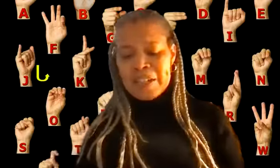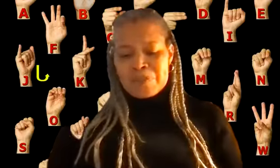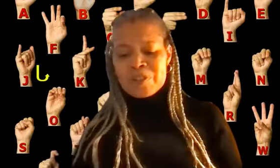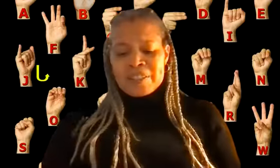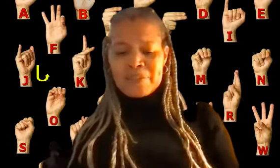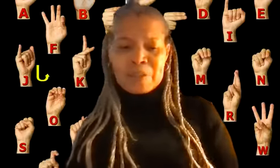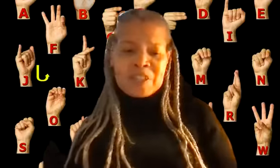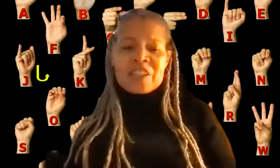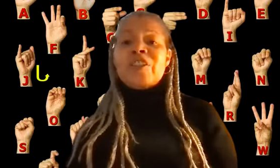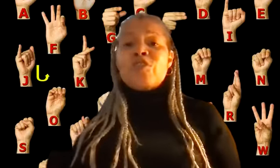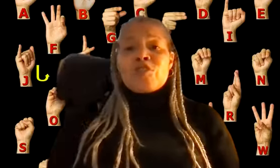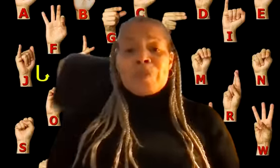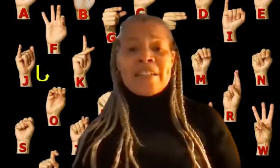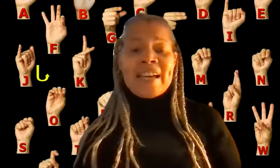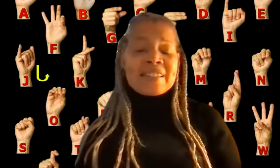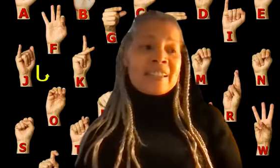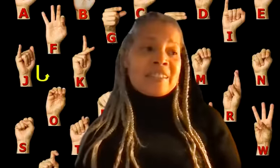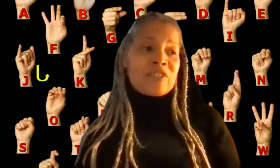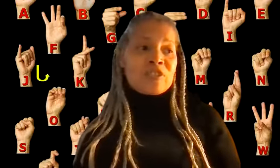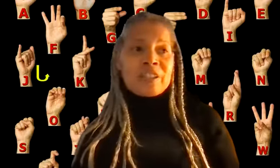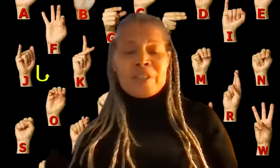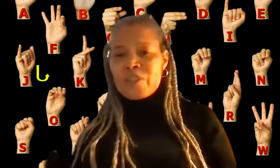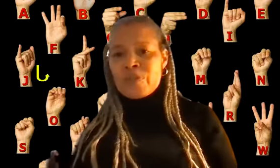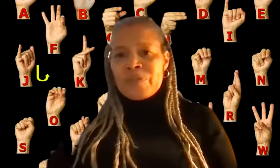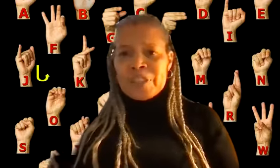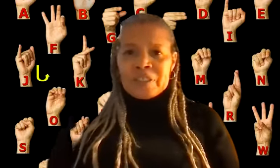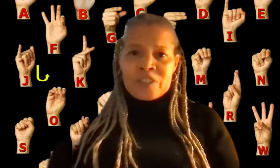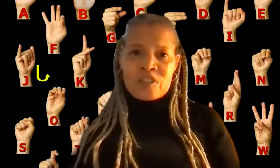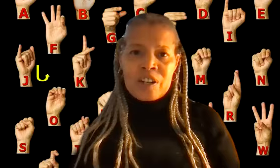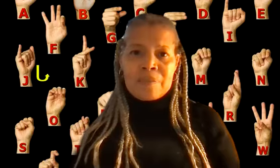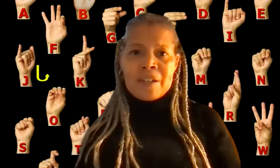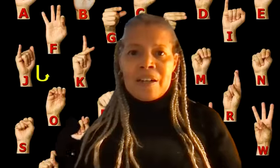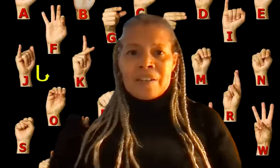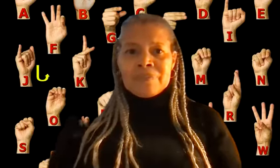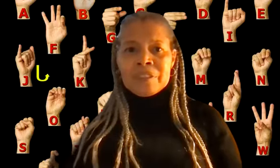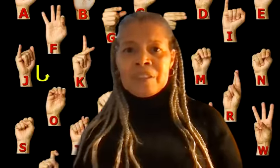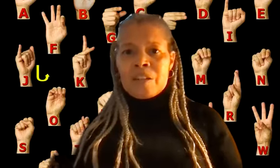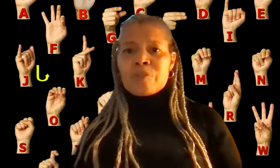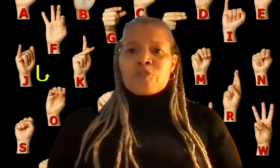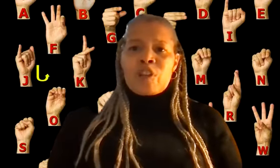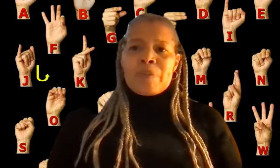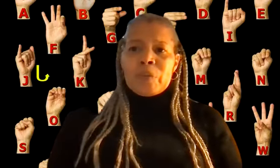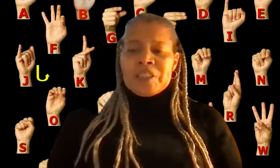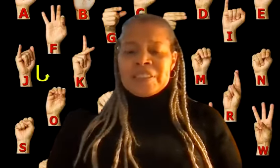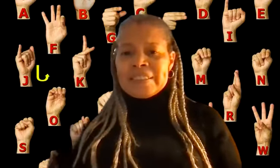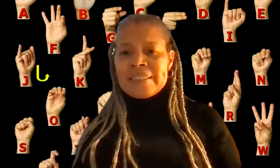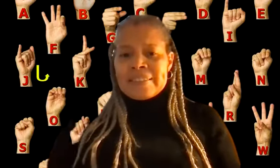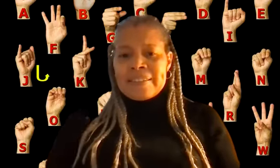I appreciate that very much. just think she's an asset. I think she's getting ready to do a very large job, uh, commercial job in Washington, D.C.